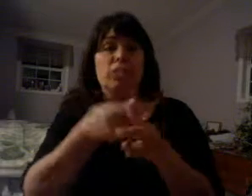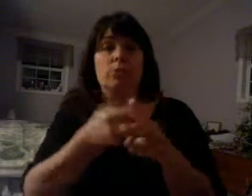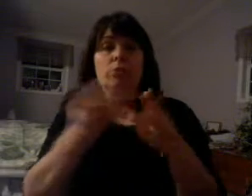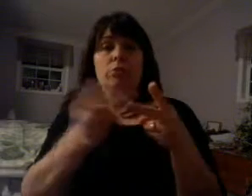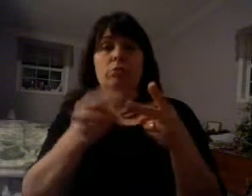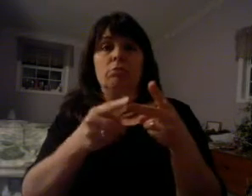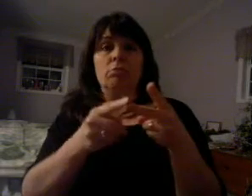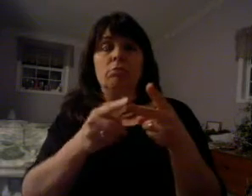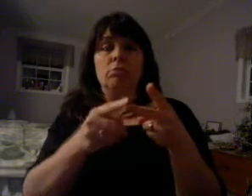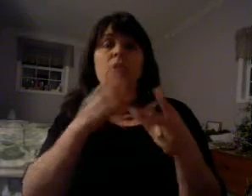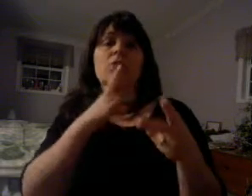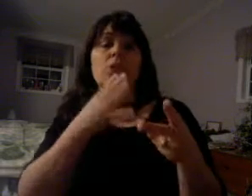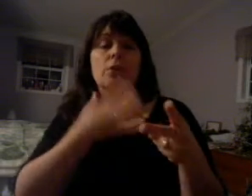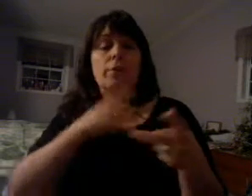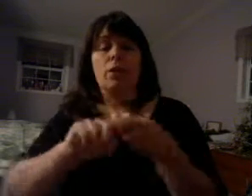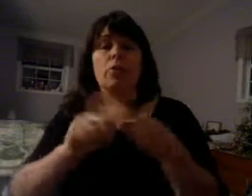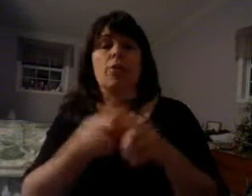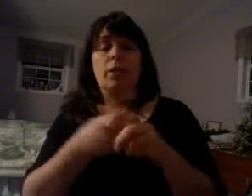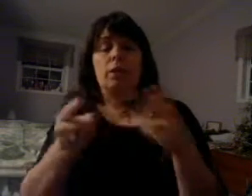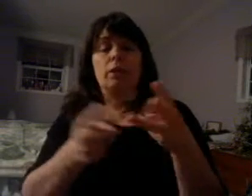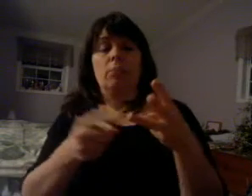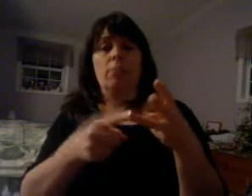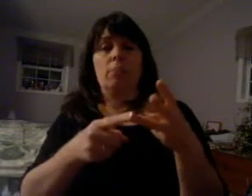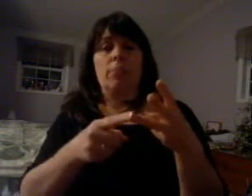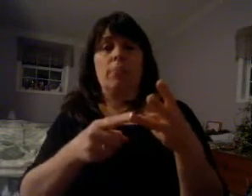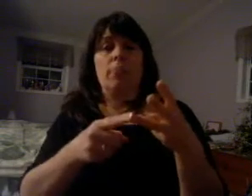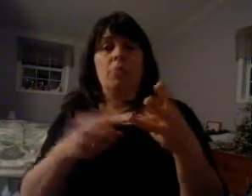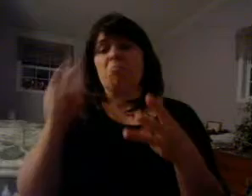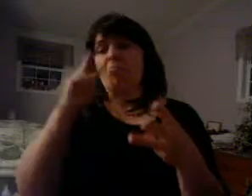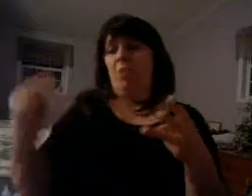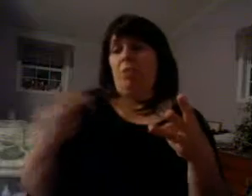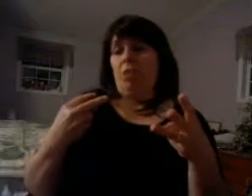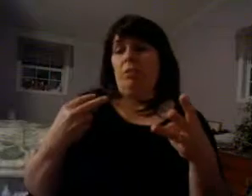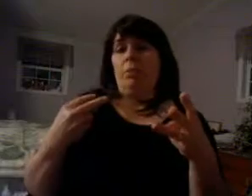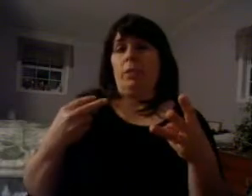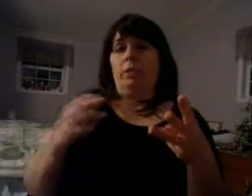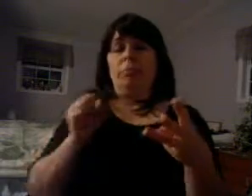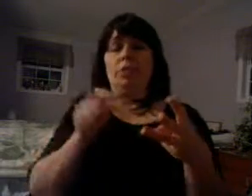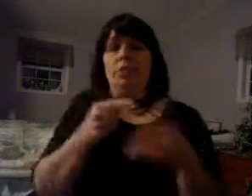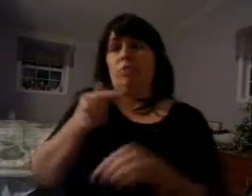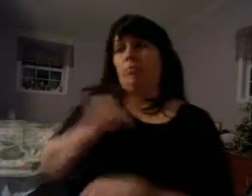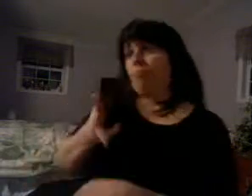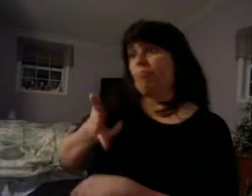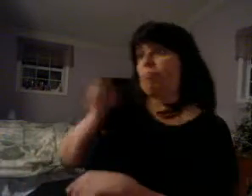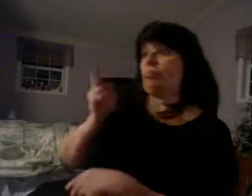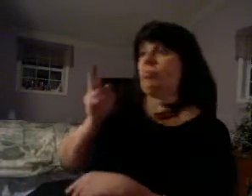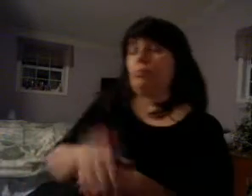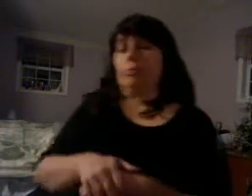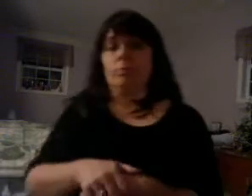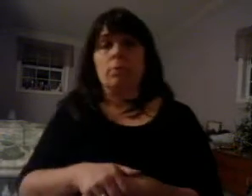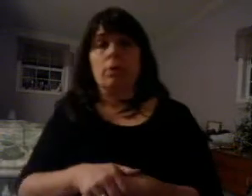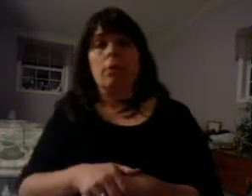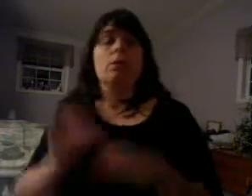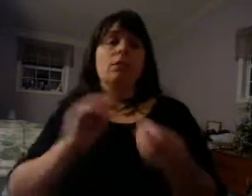at me, so he shot him. Example number 2. The best known gun battle in American history